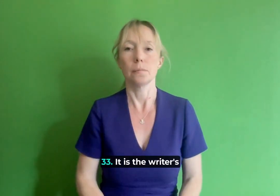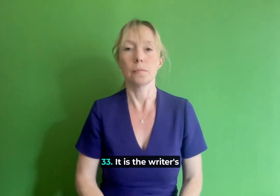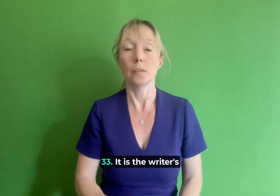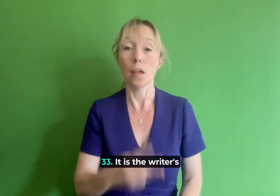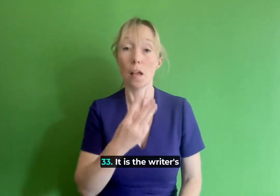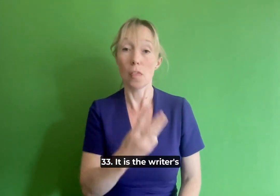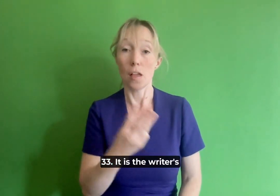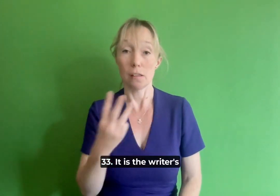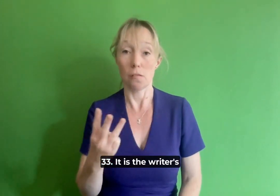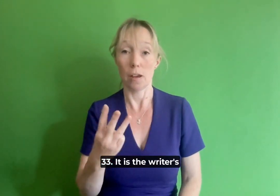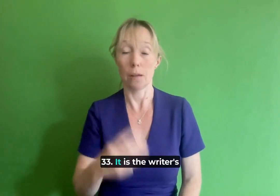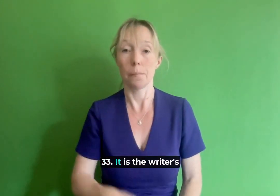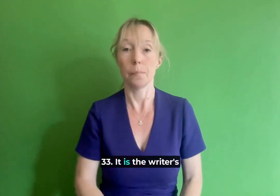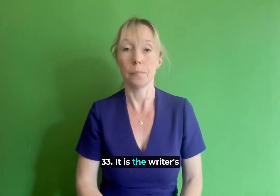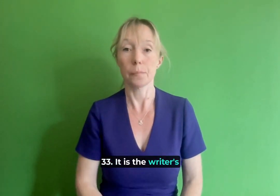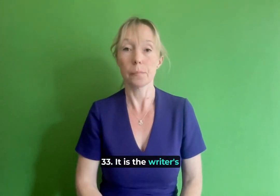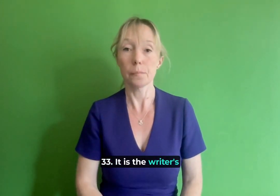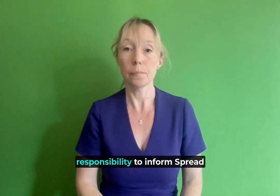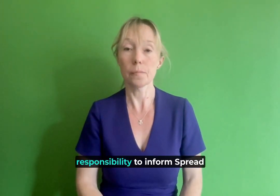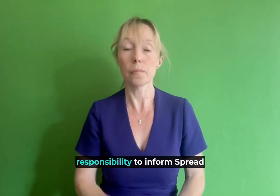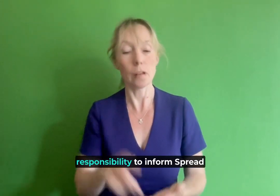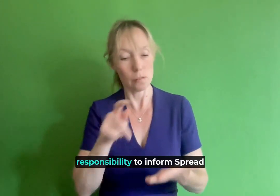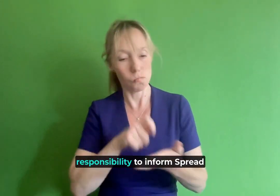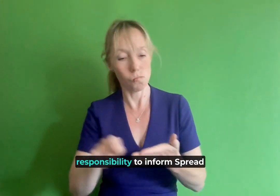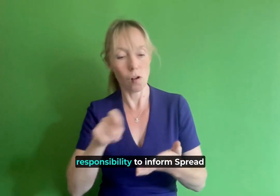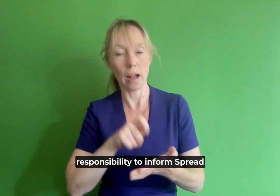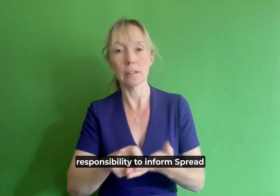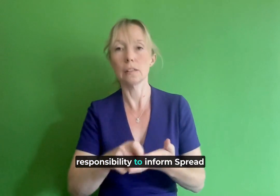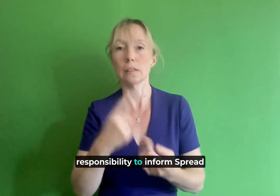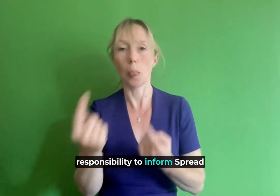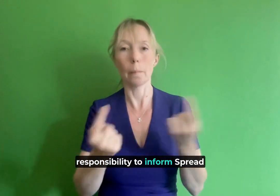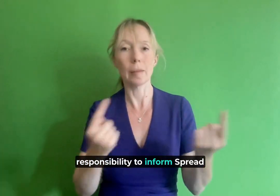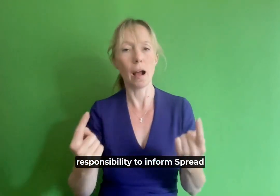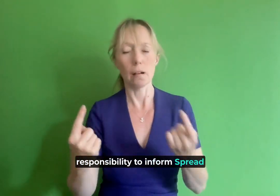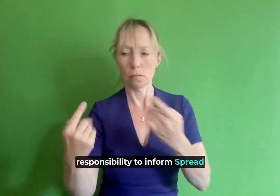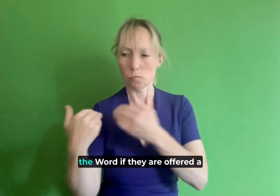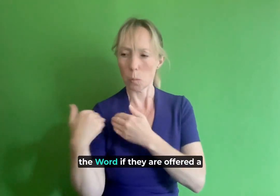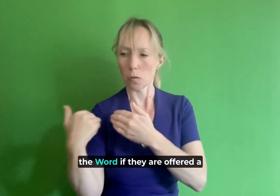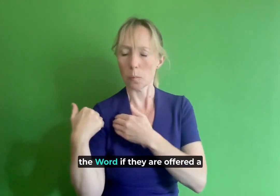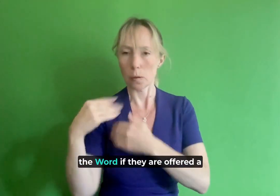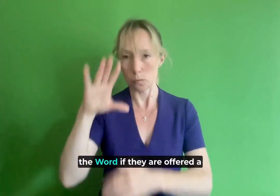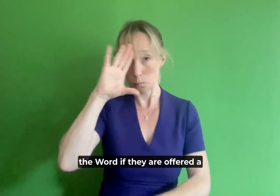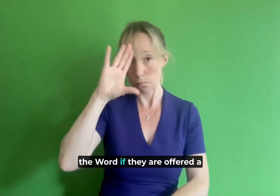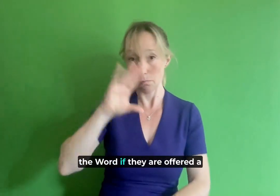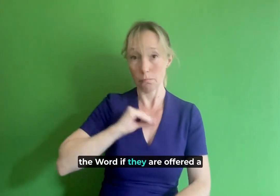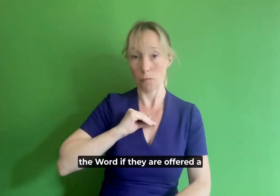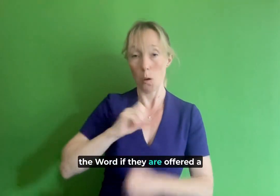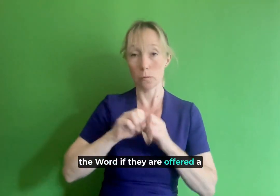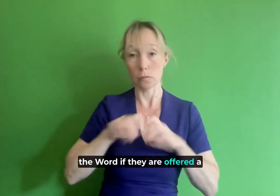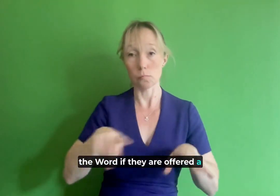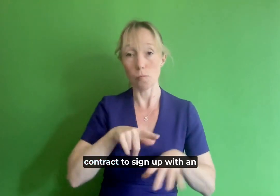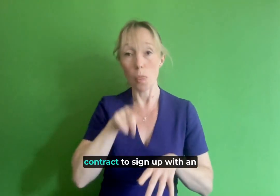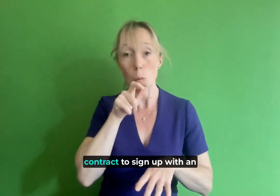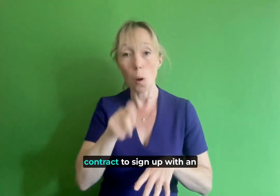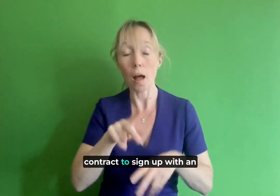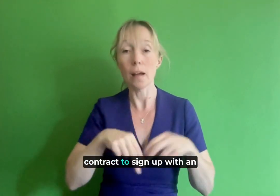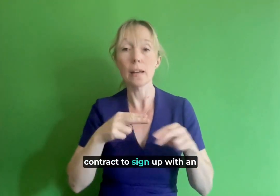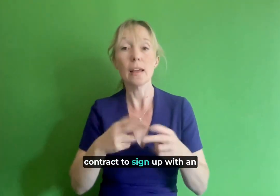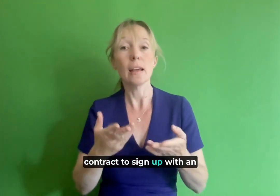33. It is the writer's responsibility to inform Spread the Word if they are offered a contract to sign up